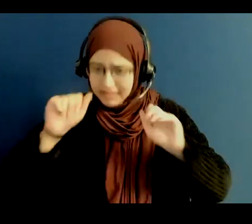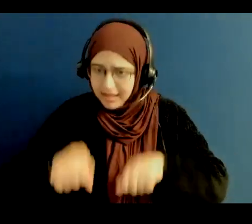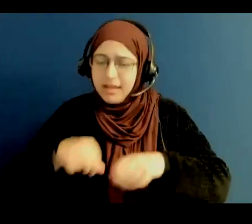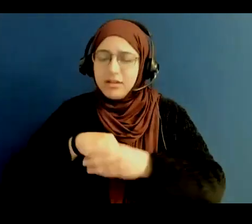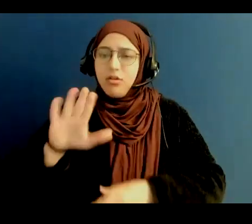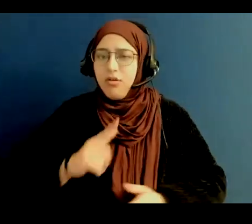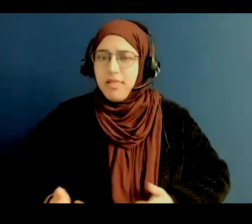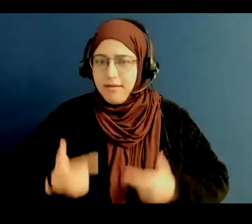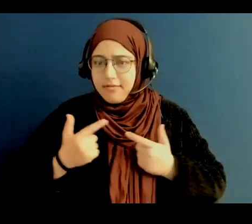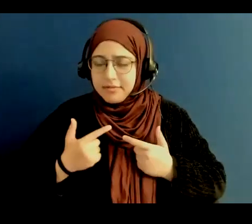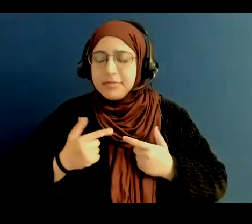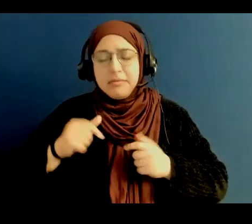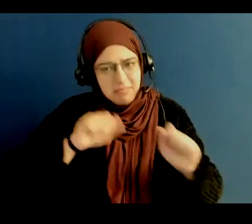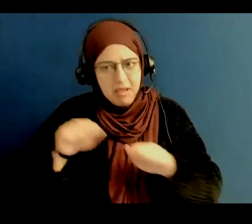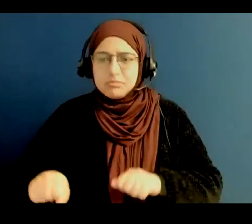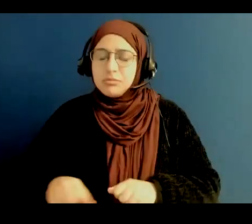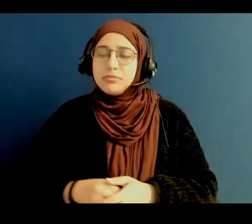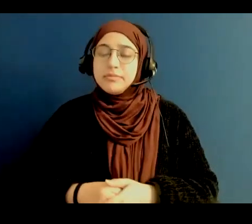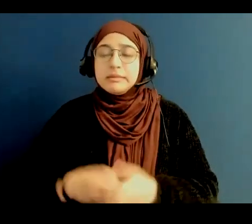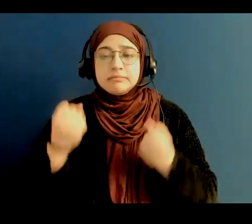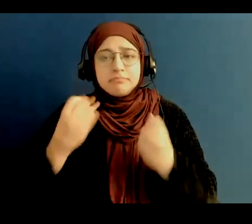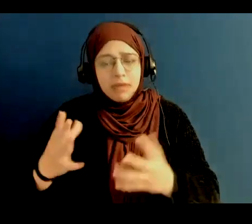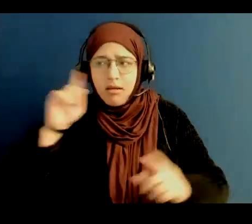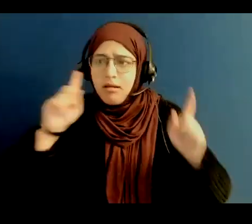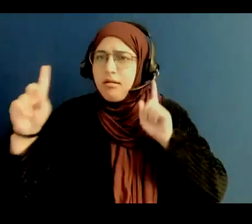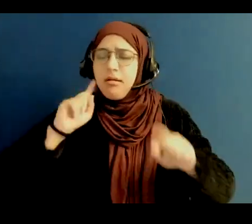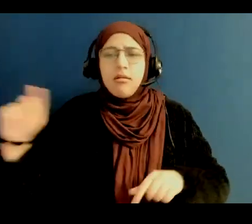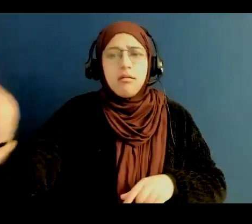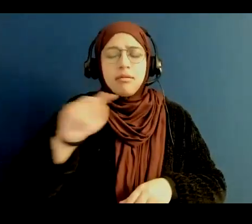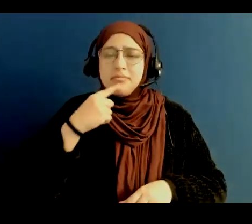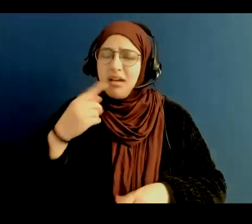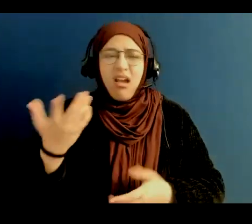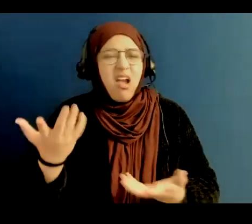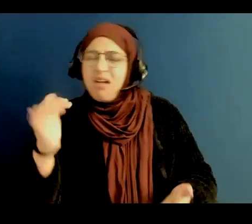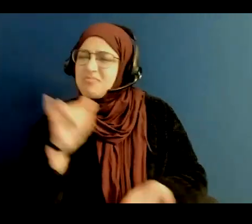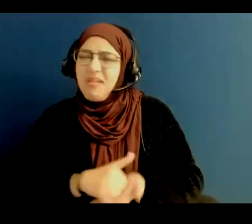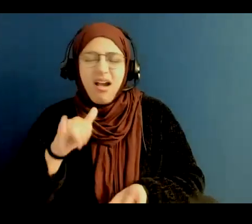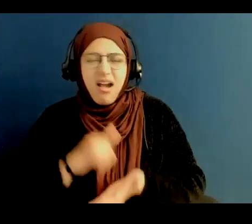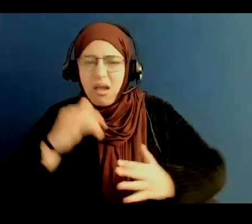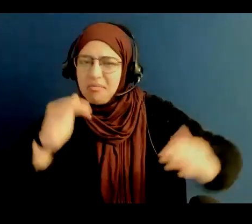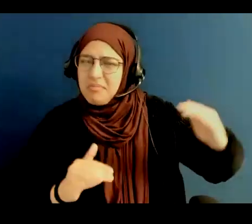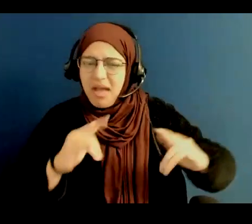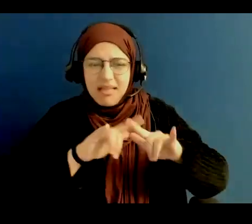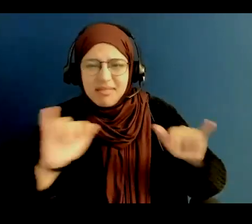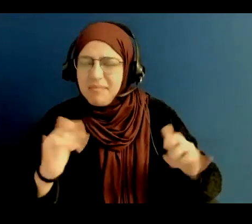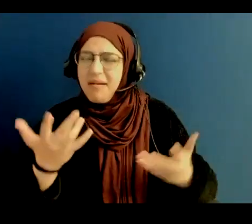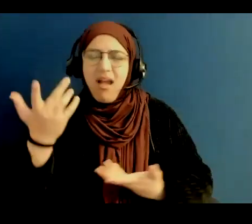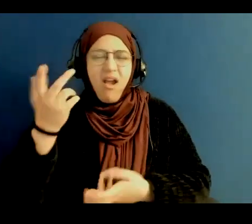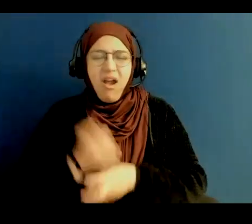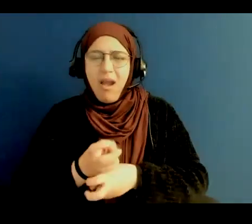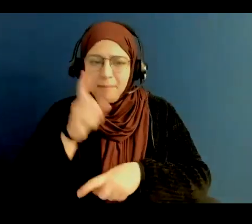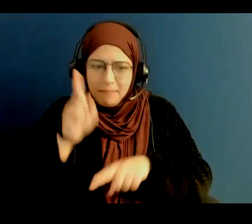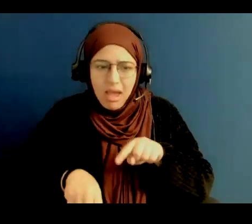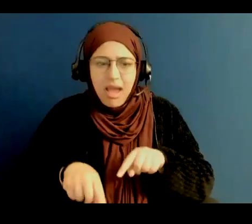hear from people that it's not possible to balance multiple things at once. You have to either choose one or the